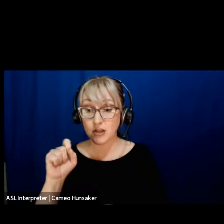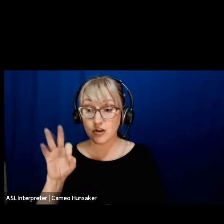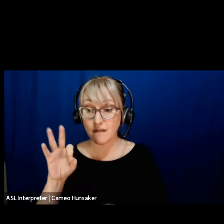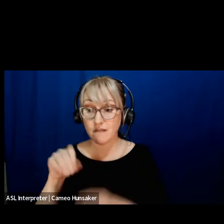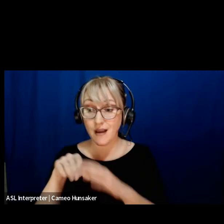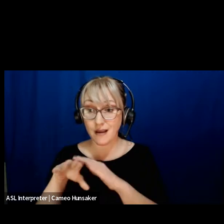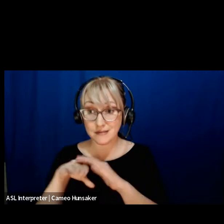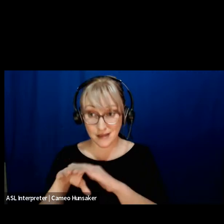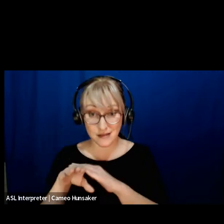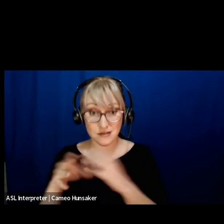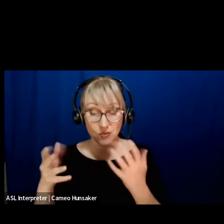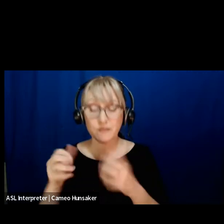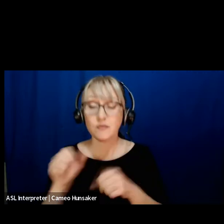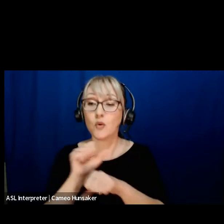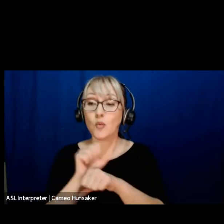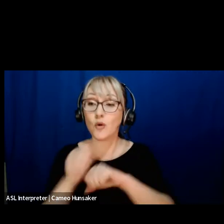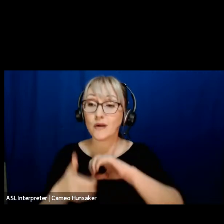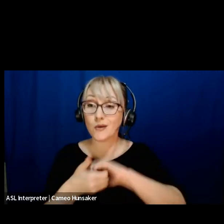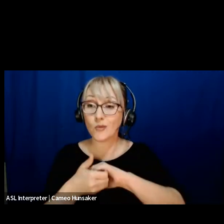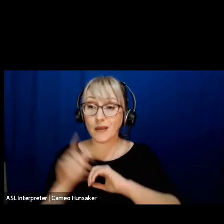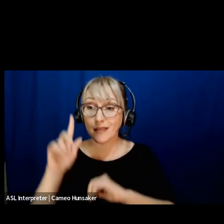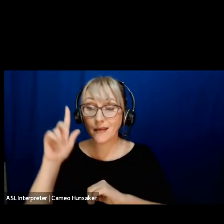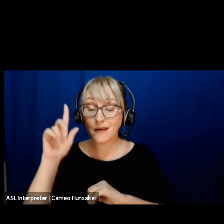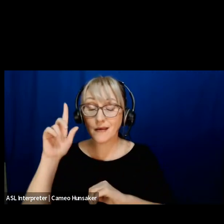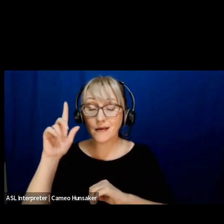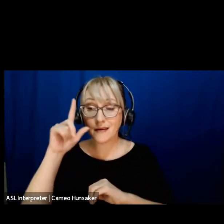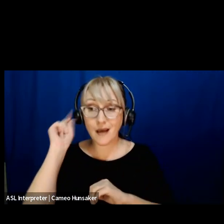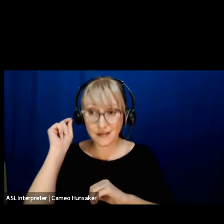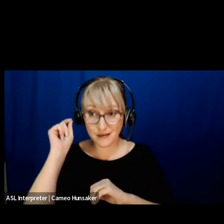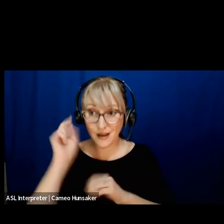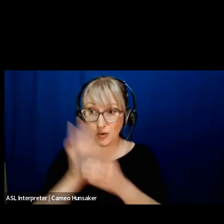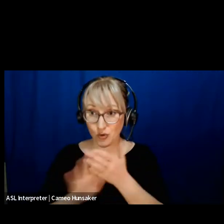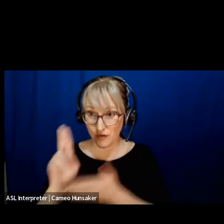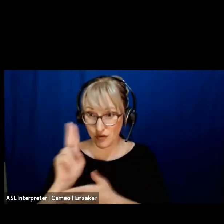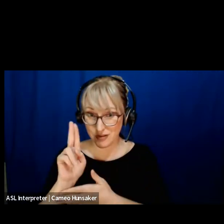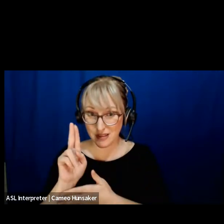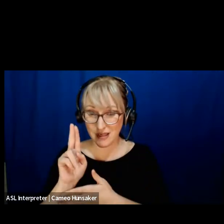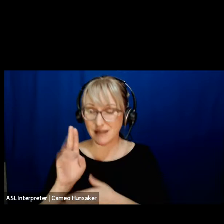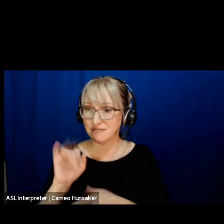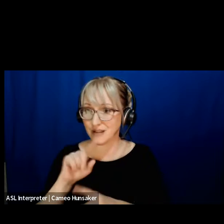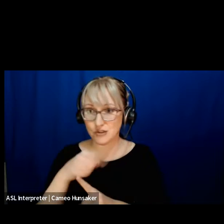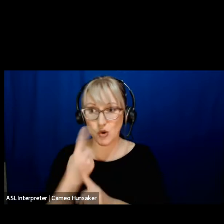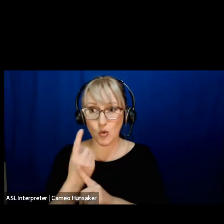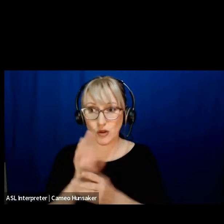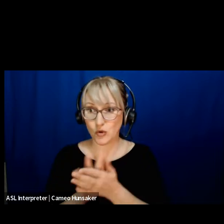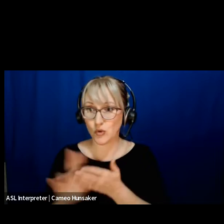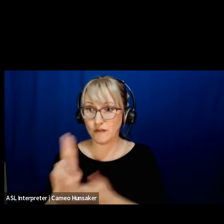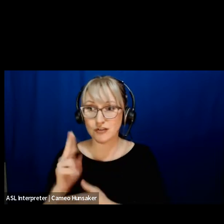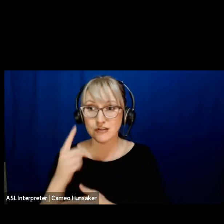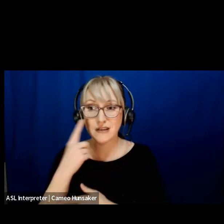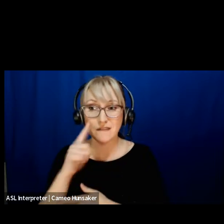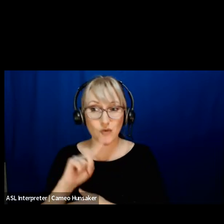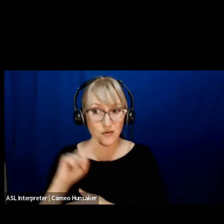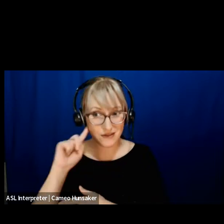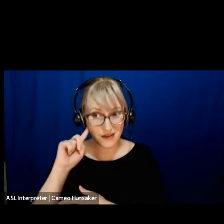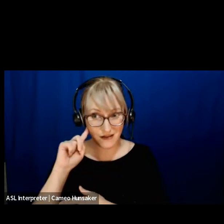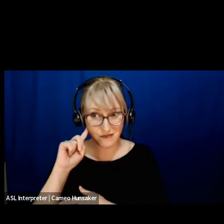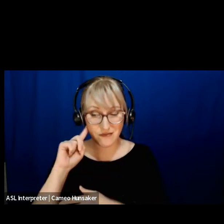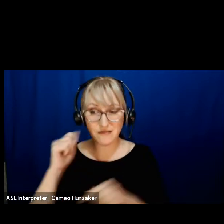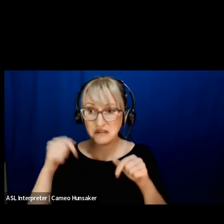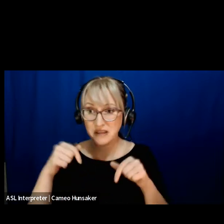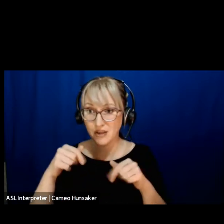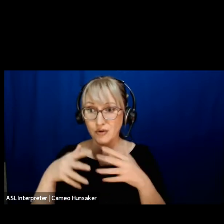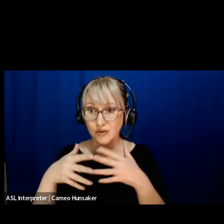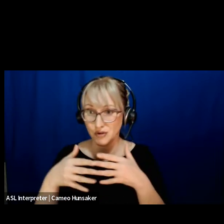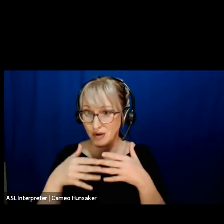we're working with Gallaudet University, which is the only university for the deaf here in the